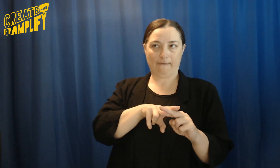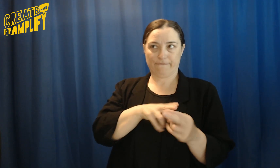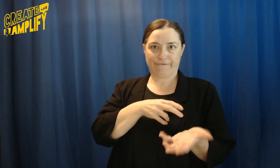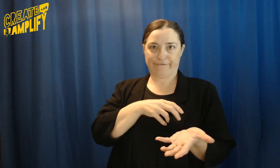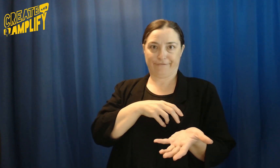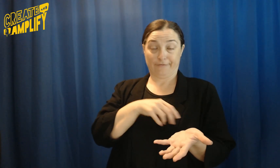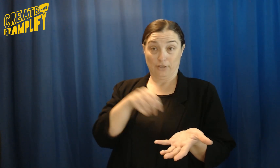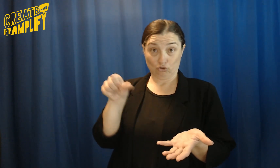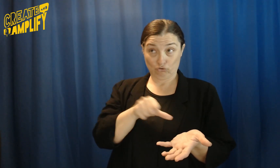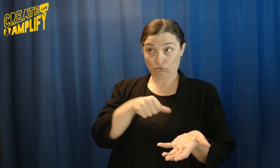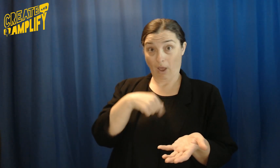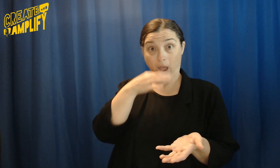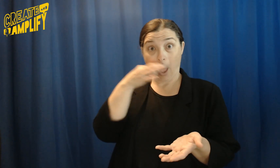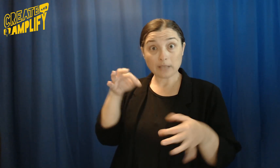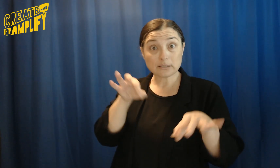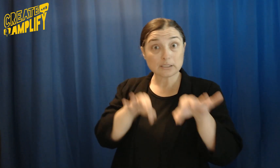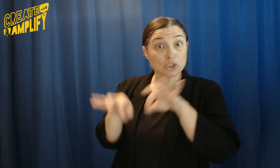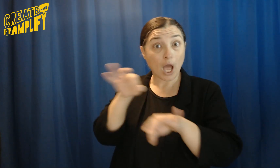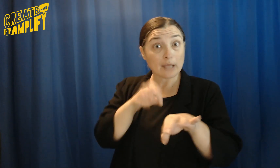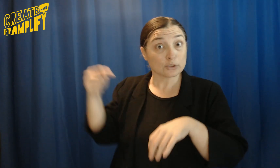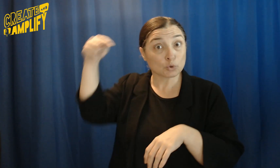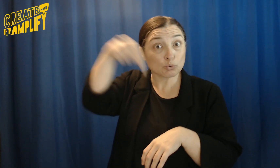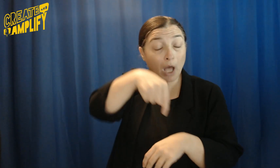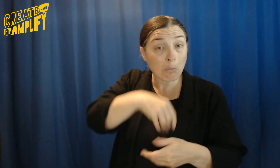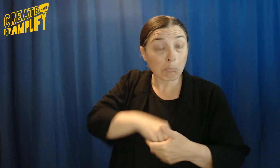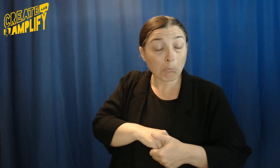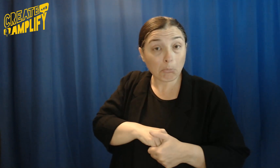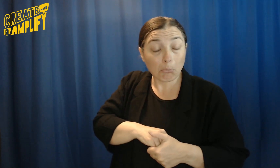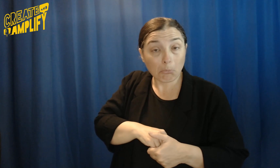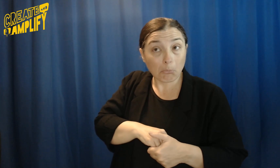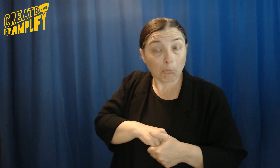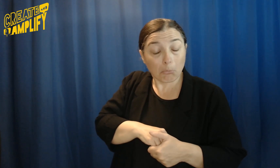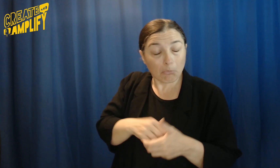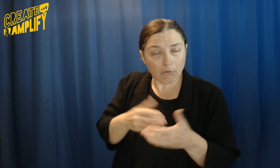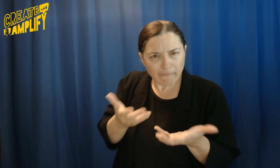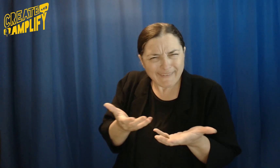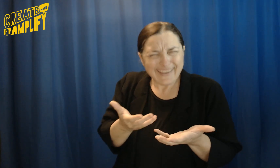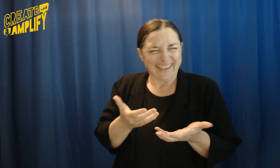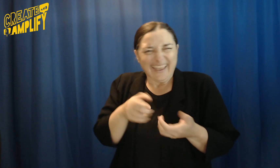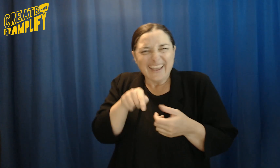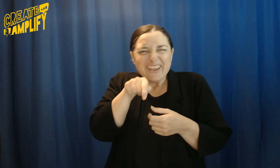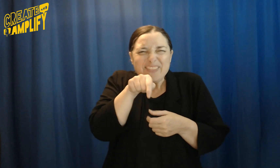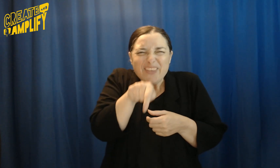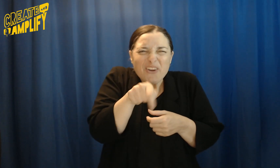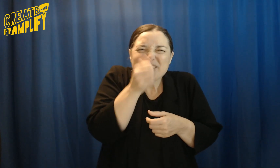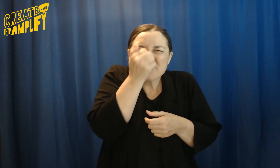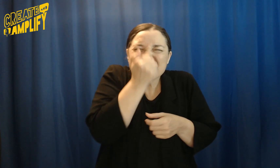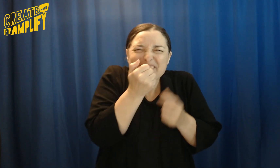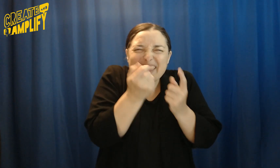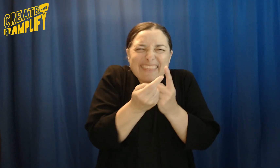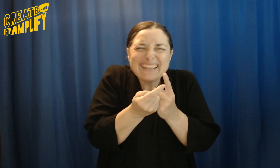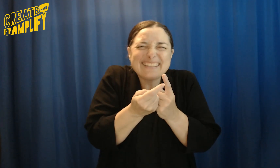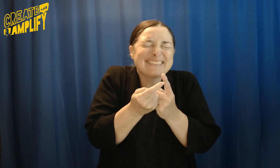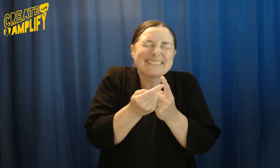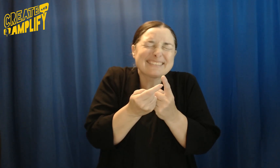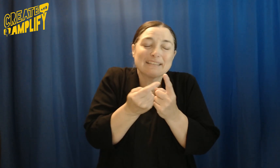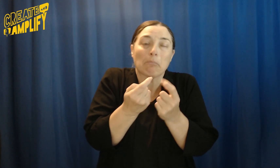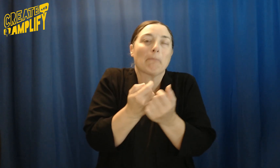the scientist to come to the birth? It was that times 500 things, you know. And I left and I